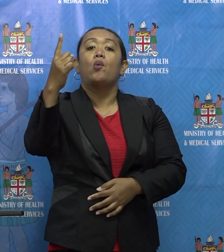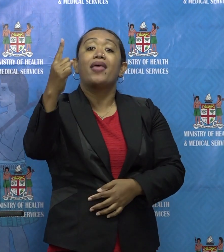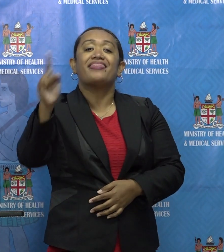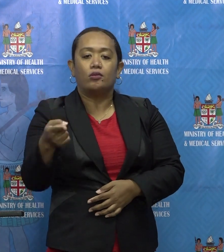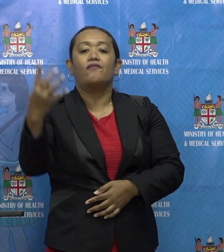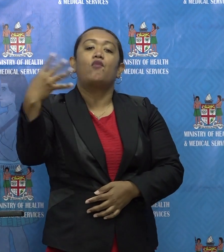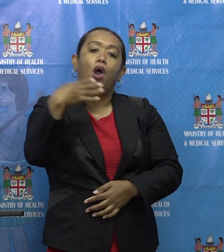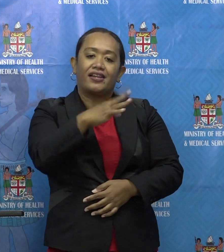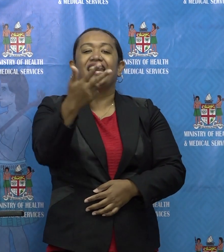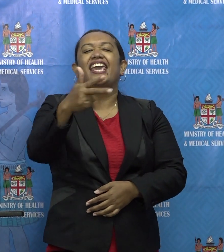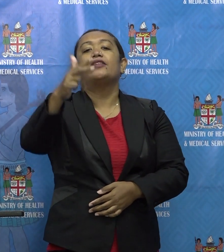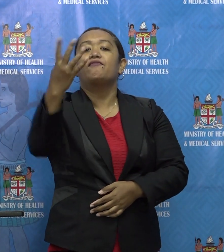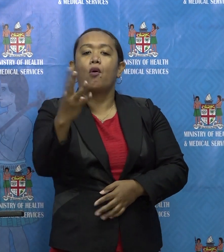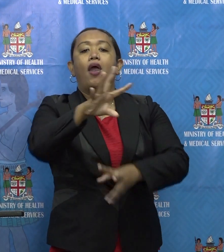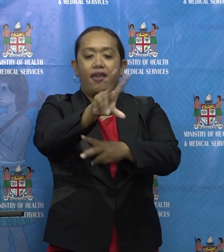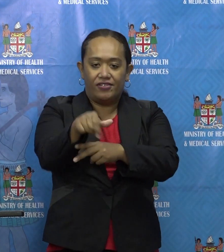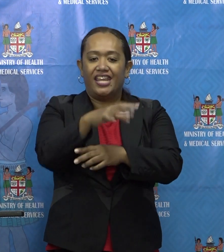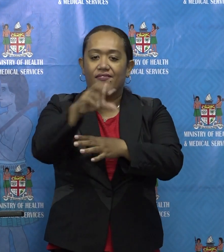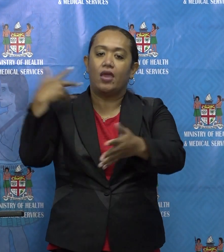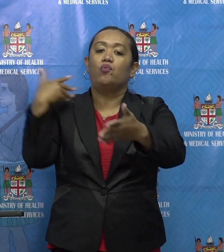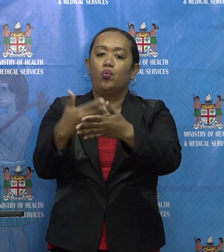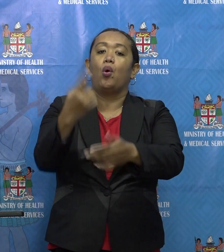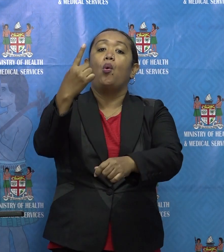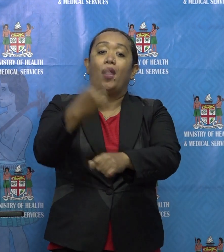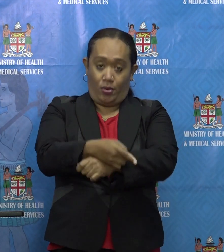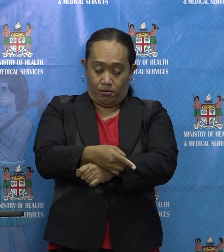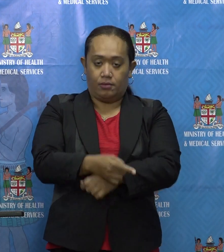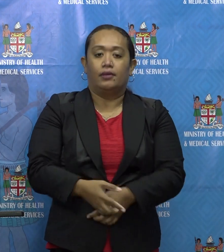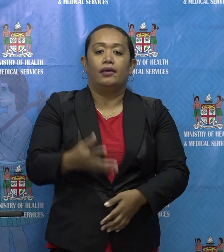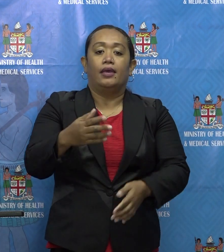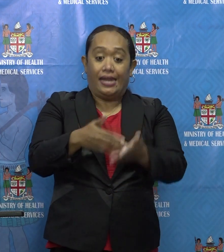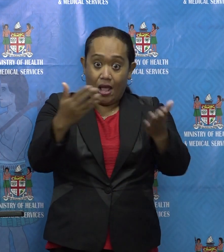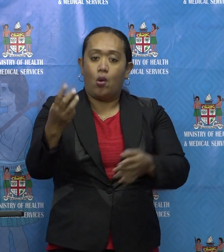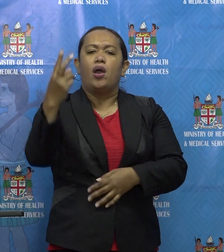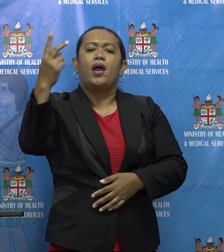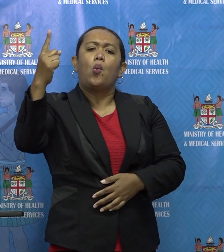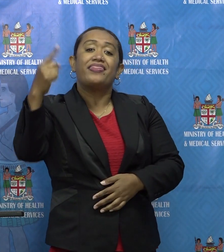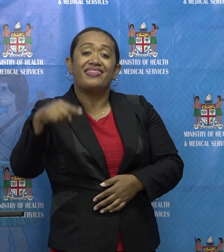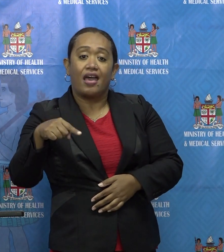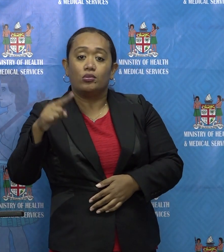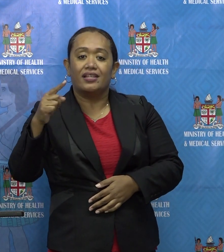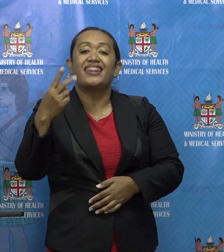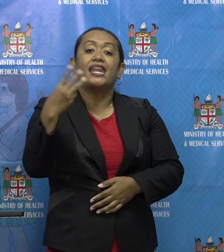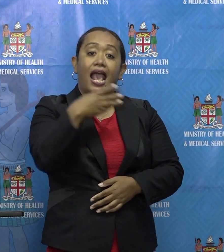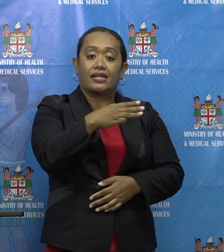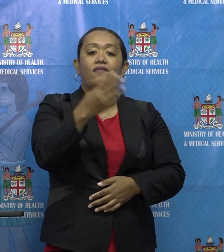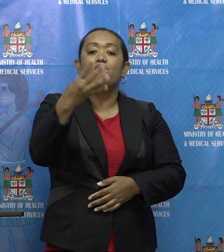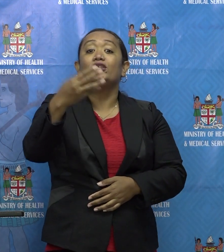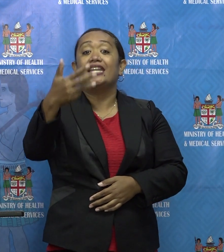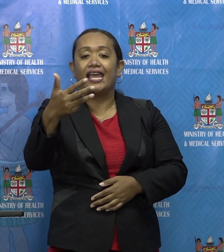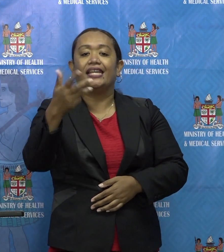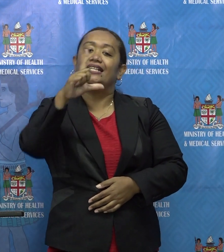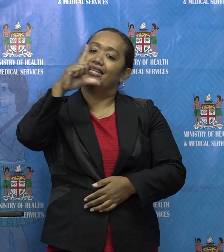tests per day over the last 7 days, and 1,349 tests were conducted yesterday.